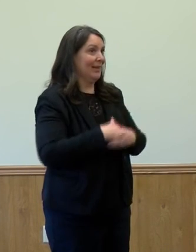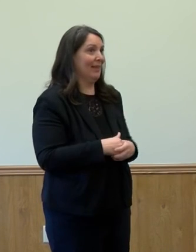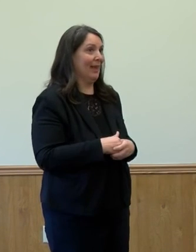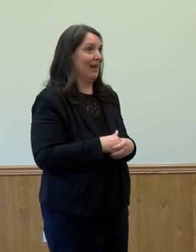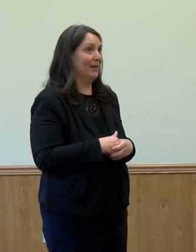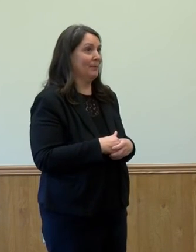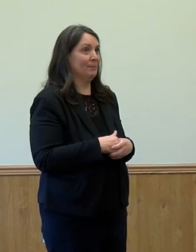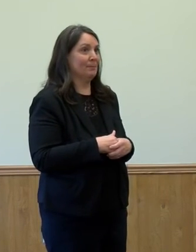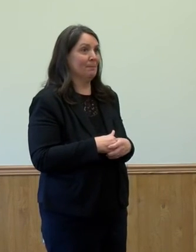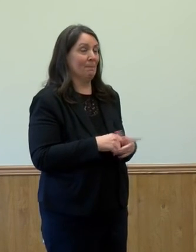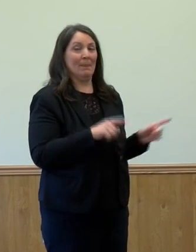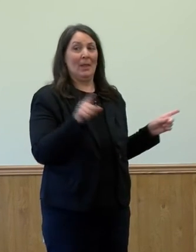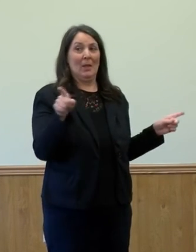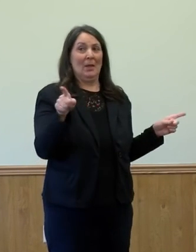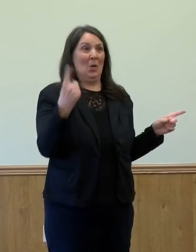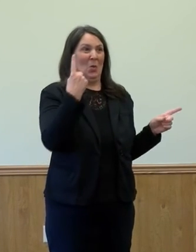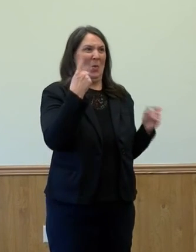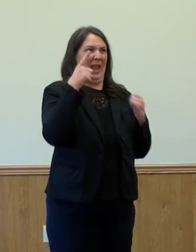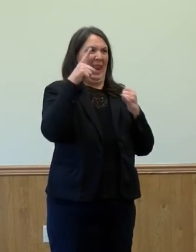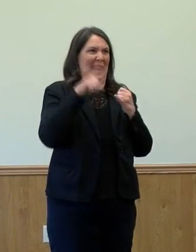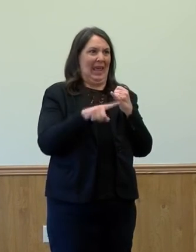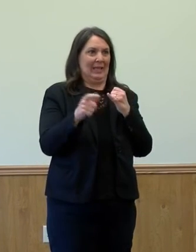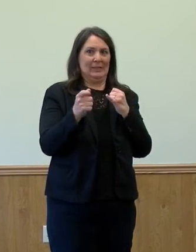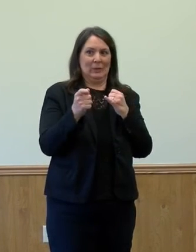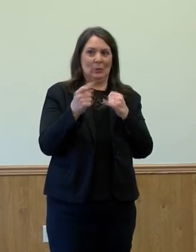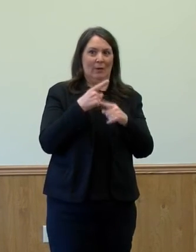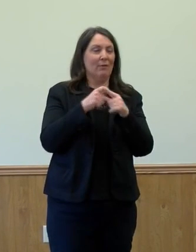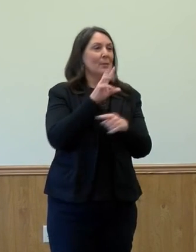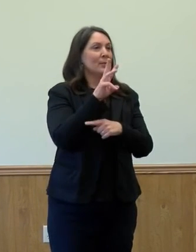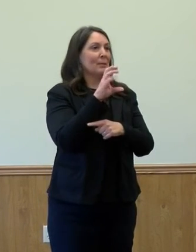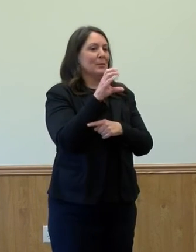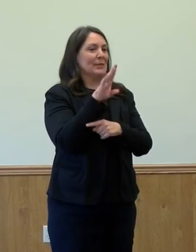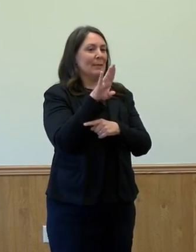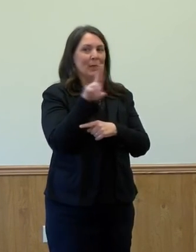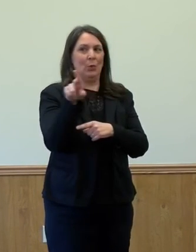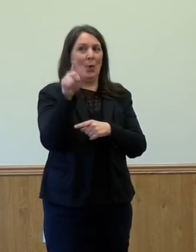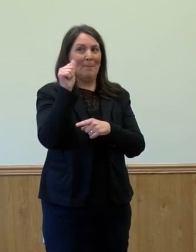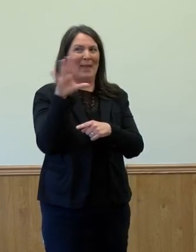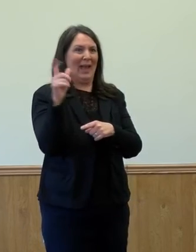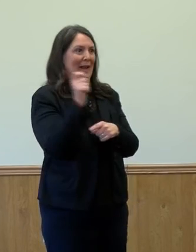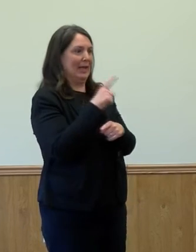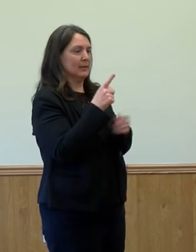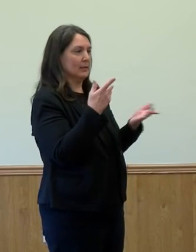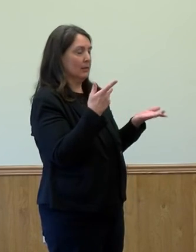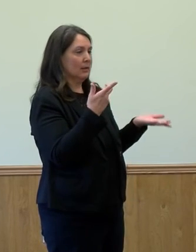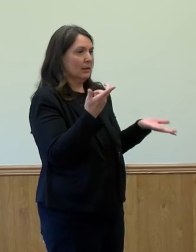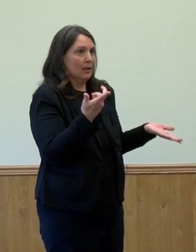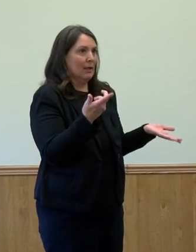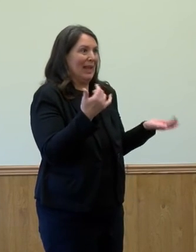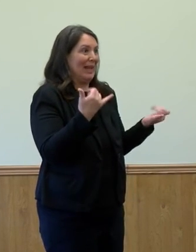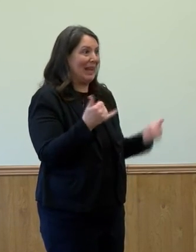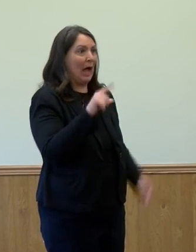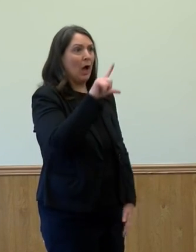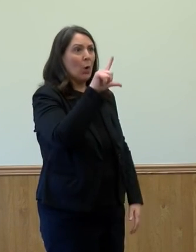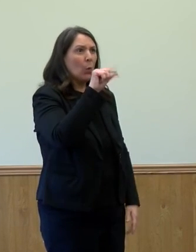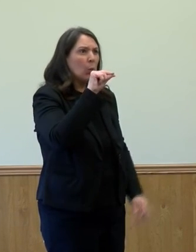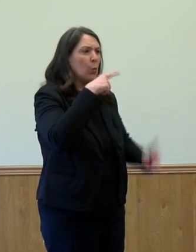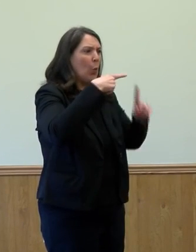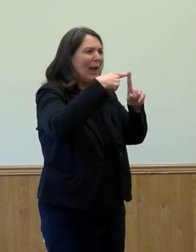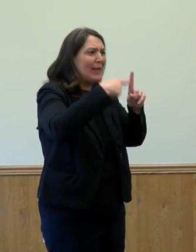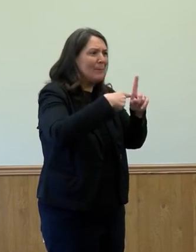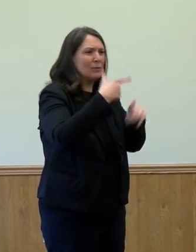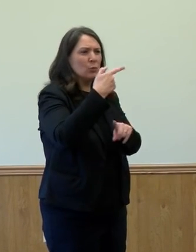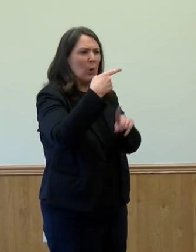I will just, go ahead, one last question. Similarly, how much do you think that, I mean, this has been 20 months now, 21 months. I